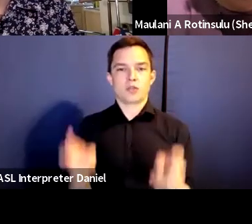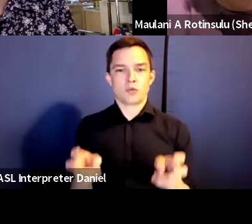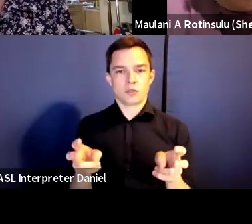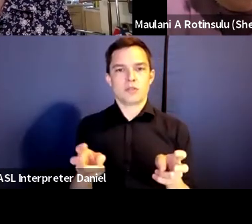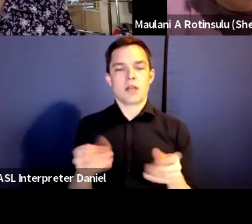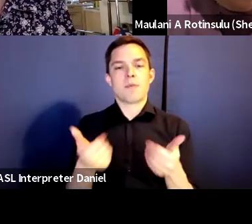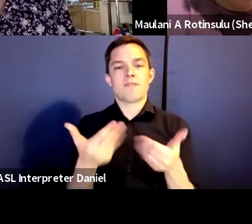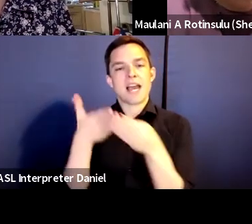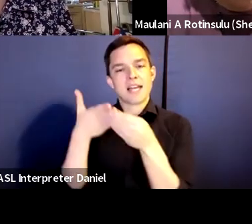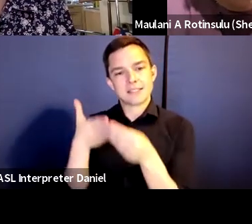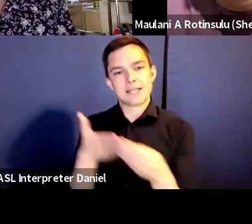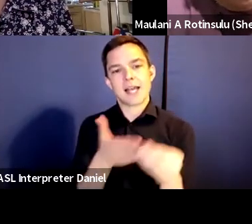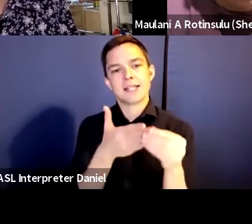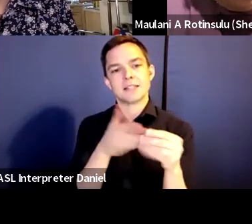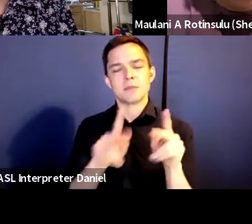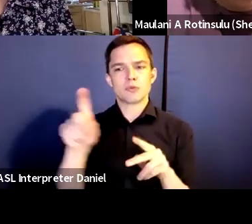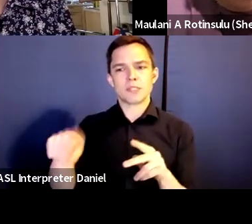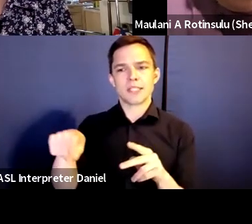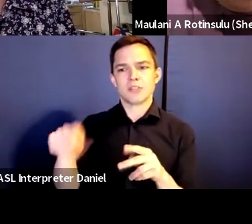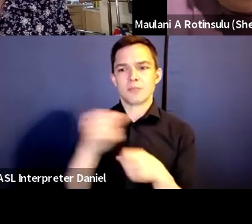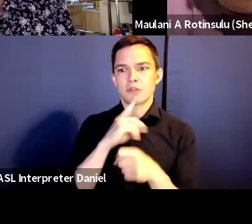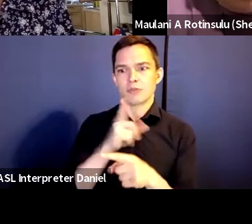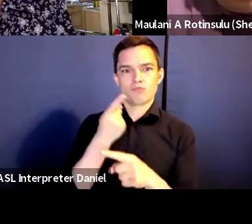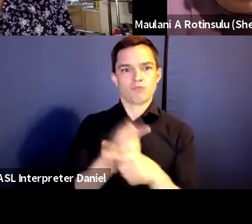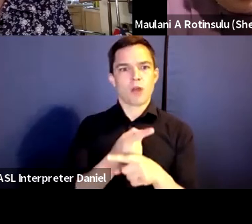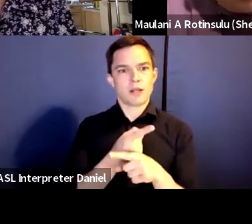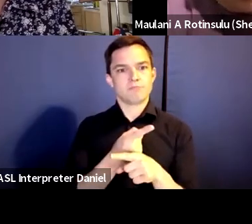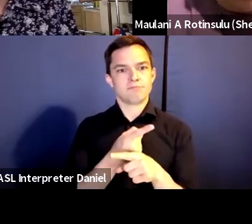the guidance that people need to get it right.